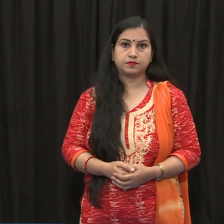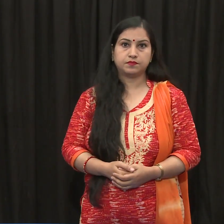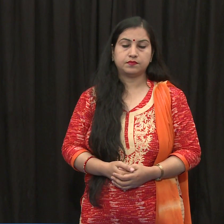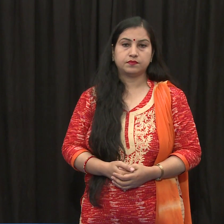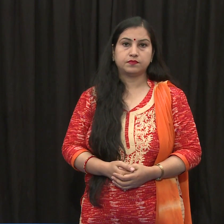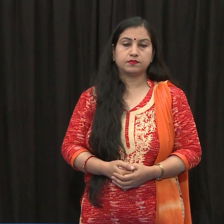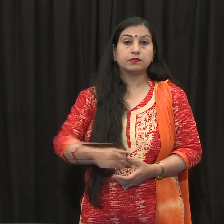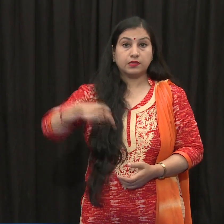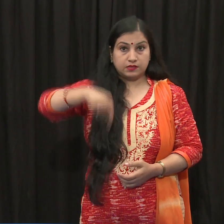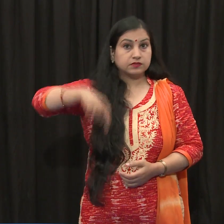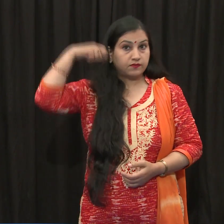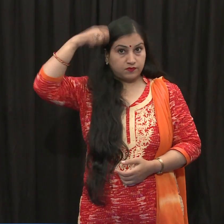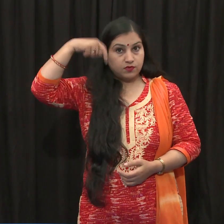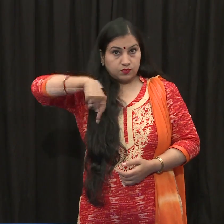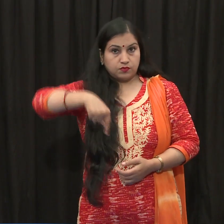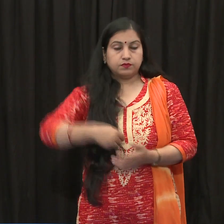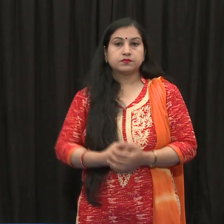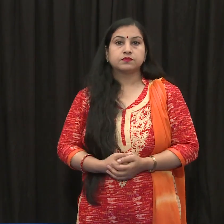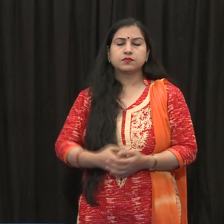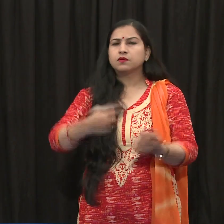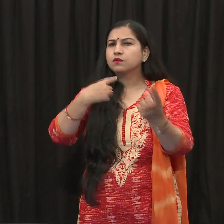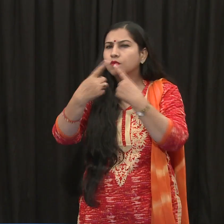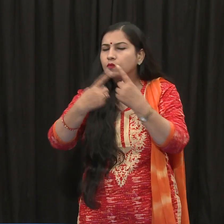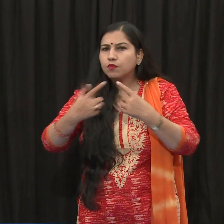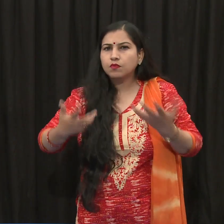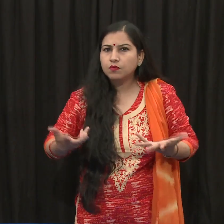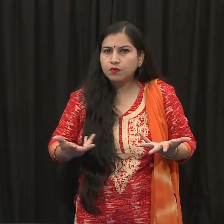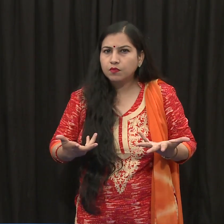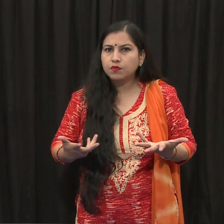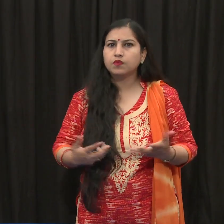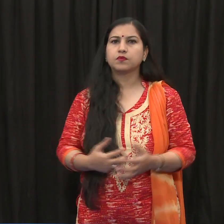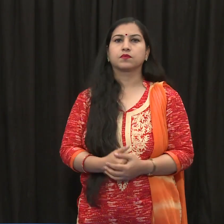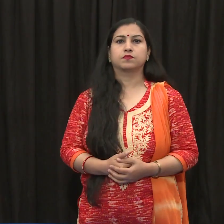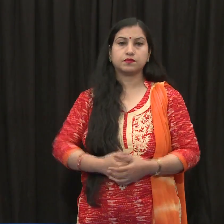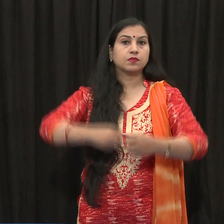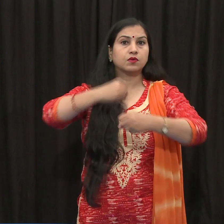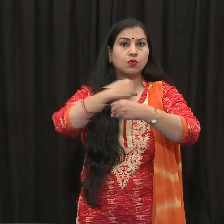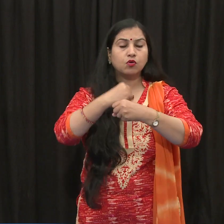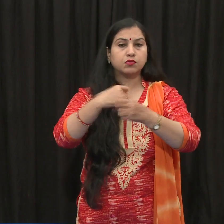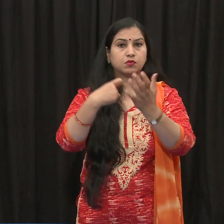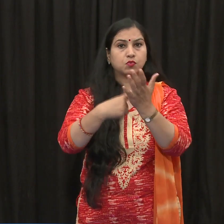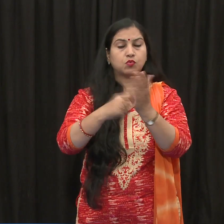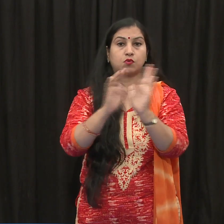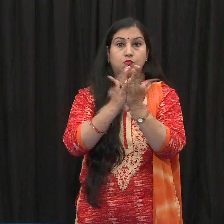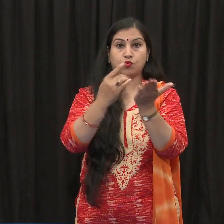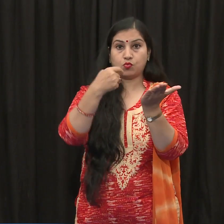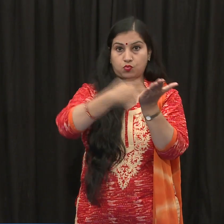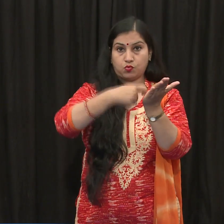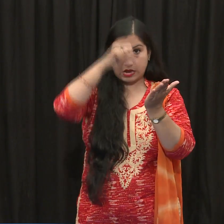In this video, we discussed our Constitution of India. For more